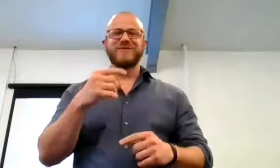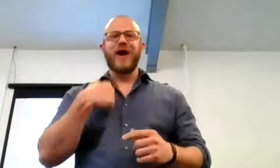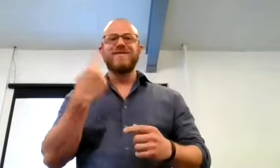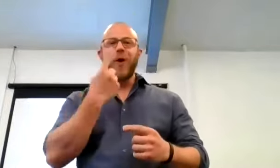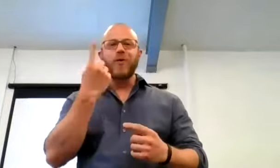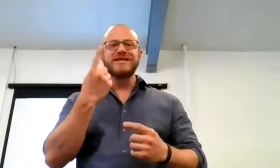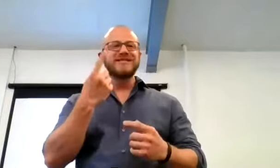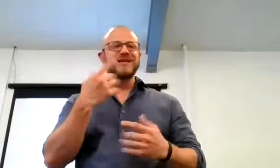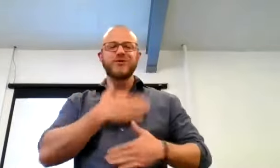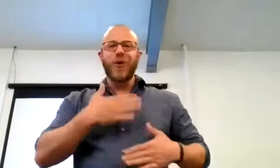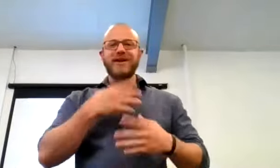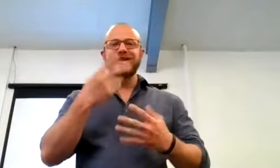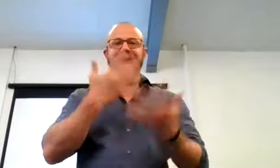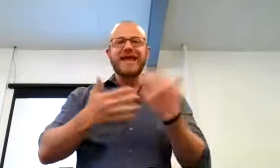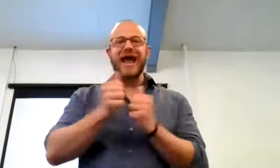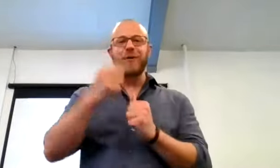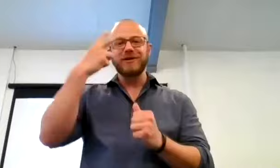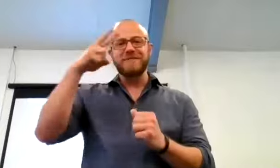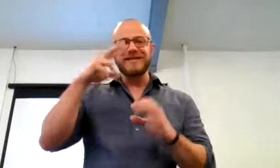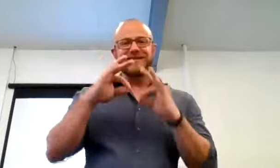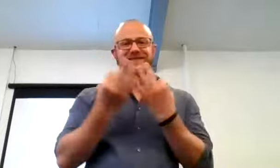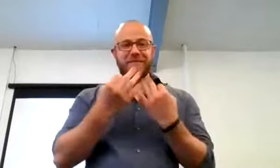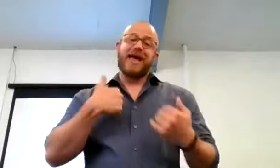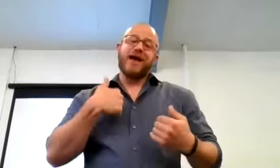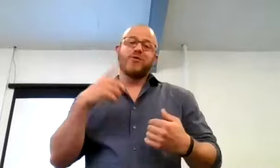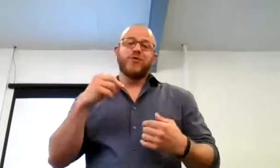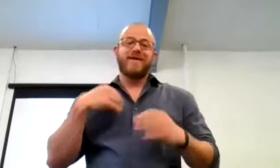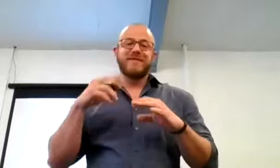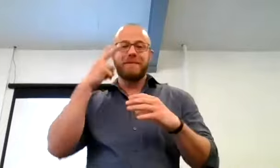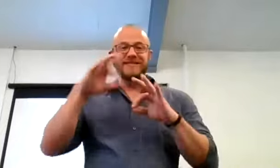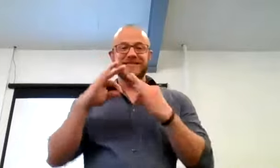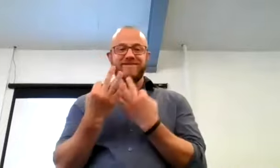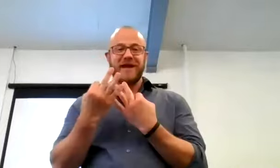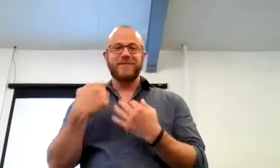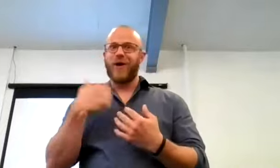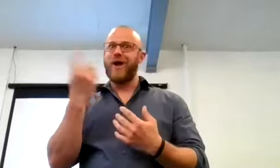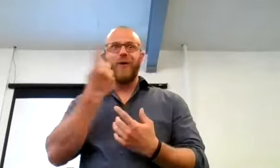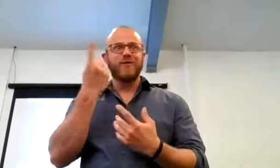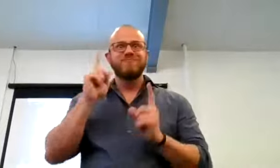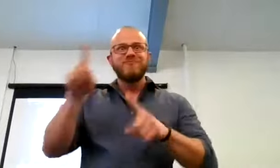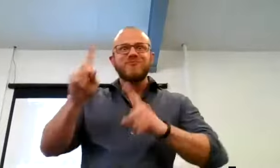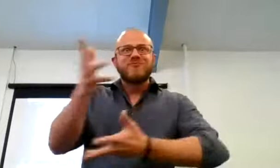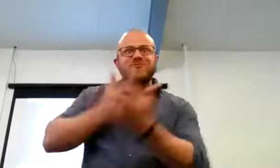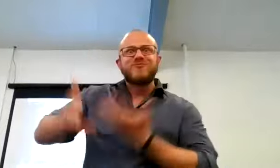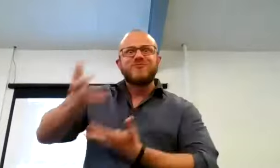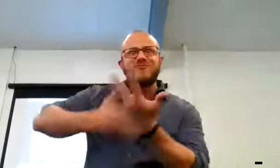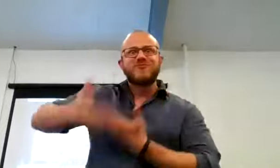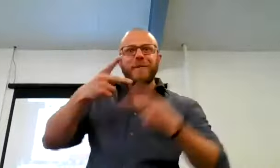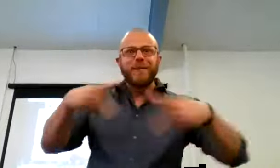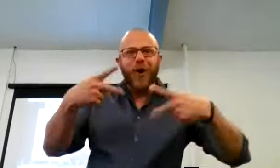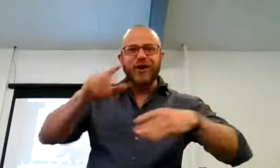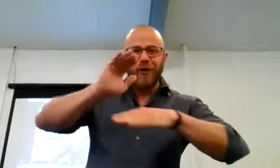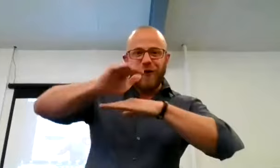same time. We really enjoy, you know, I know I enjoy Mexican families, and I will always love to go gatherings with Mexican